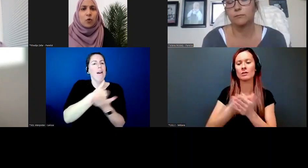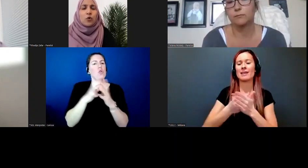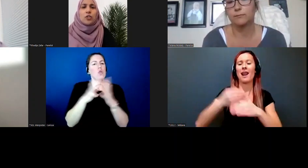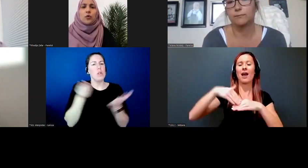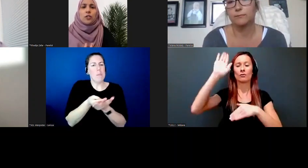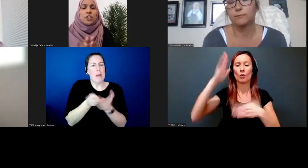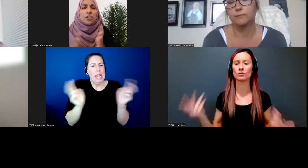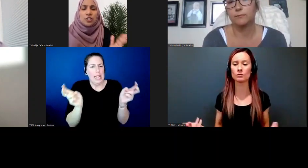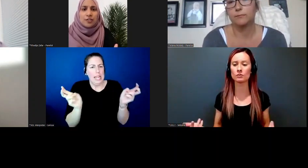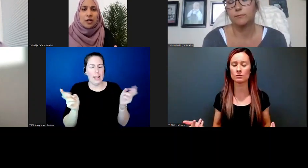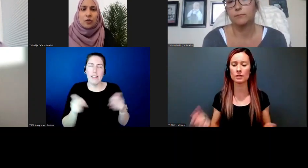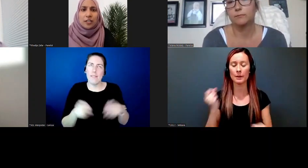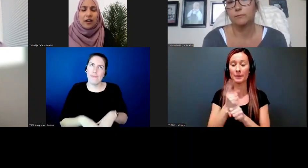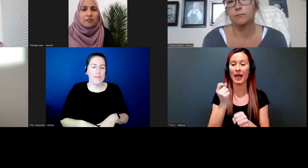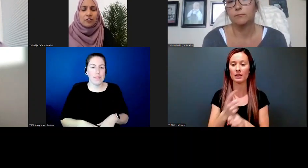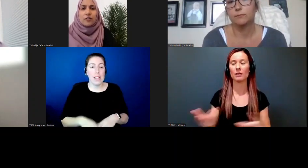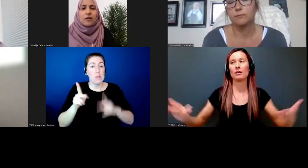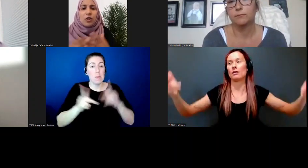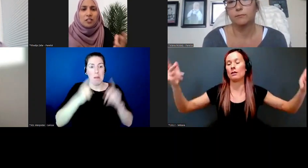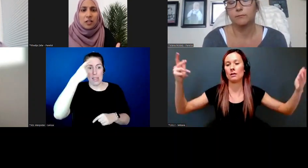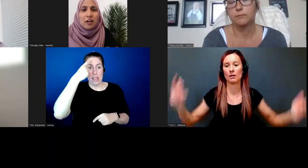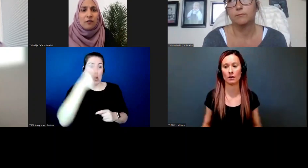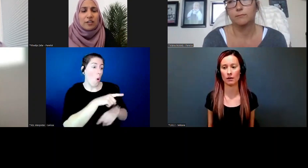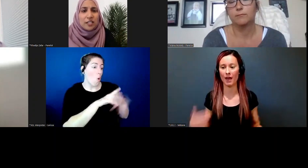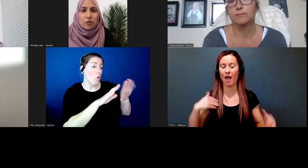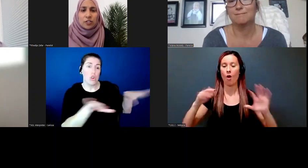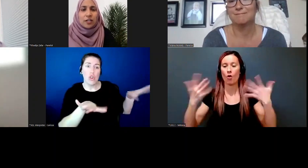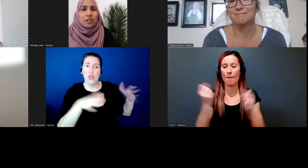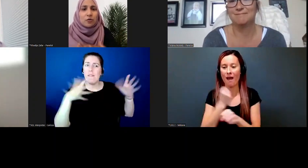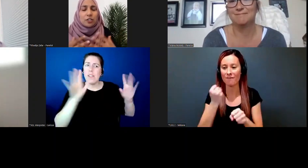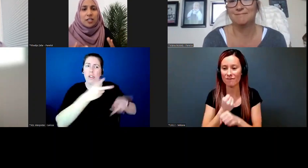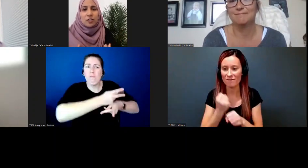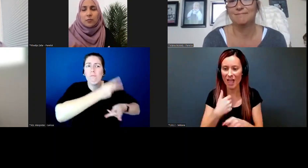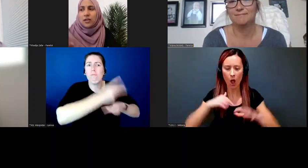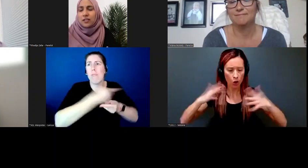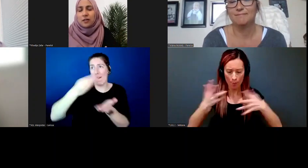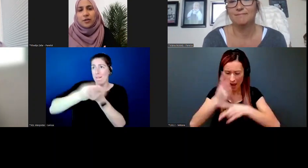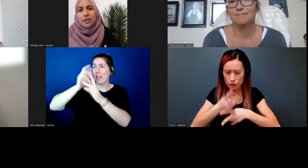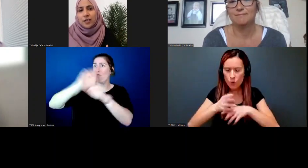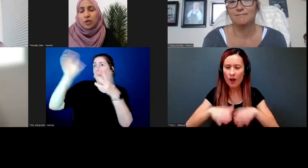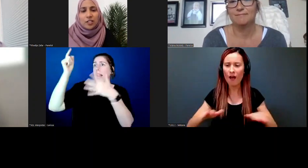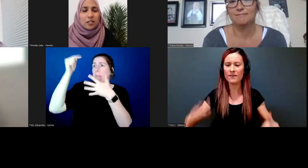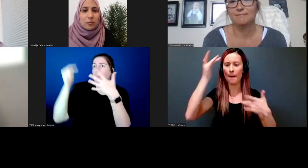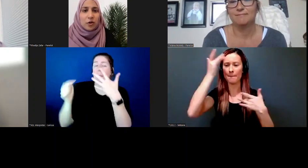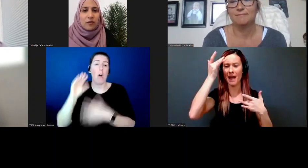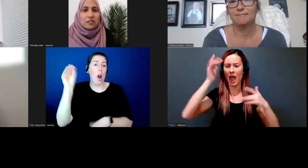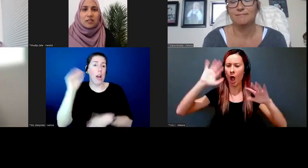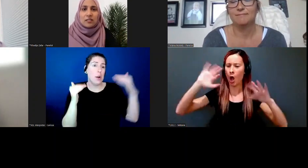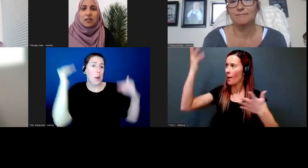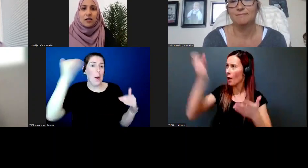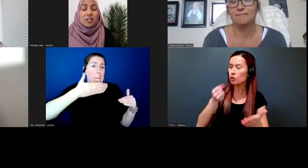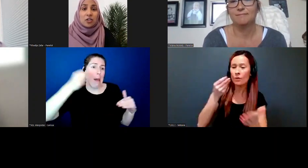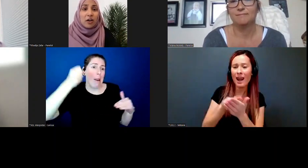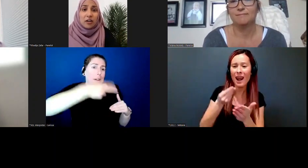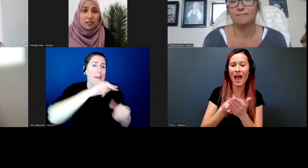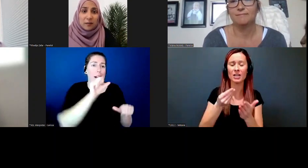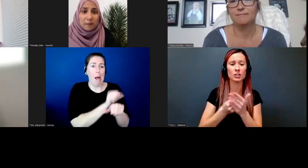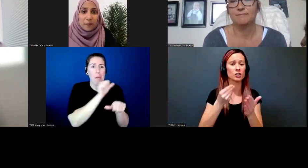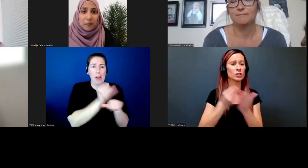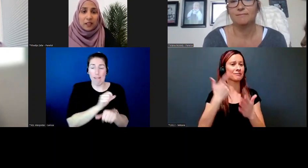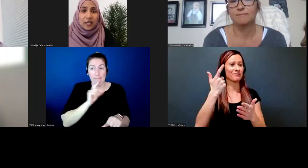that, the children are looked after. We have all this funding in Ontario. Ontario is better than Alberta and all these other provinces. It's